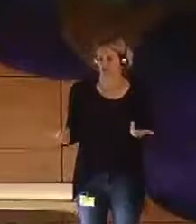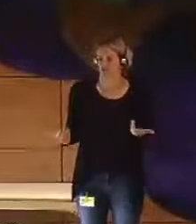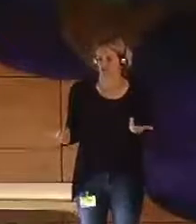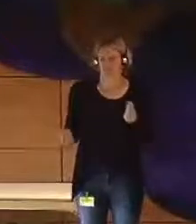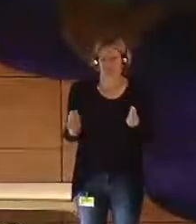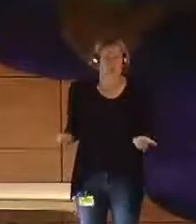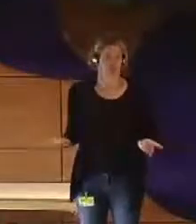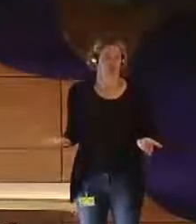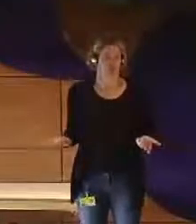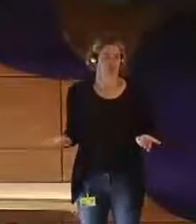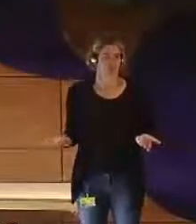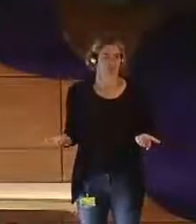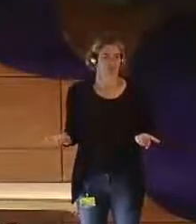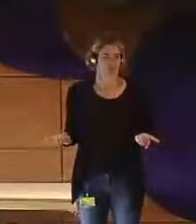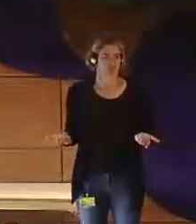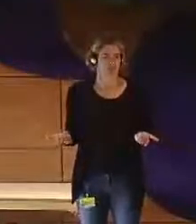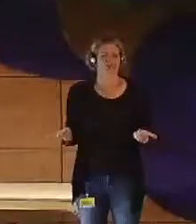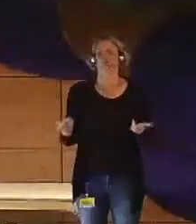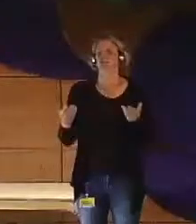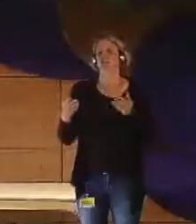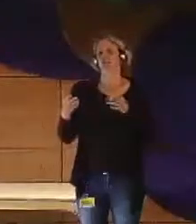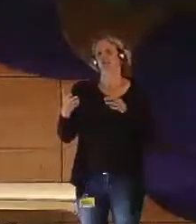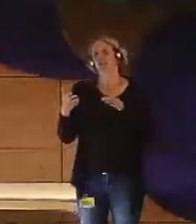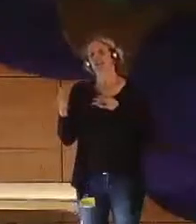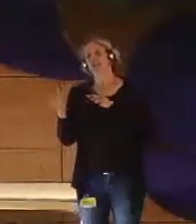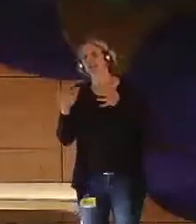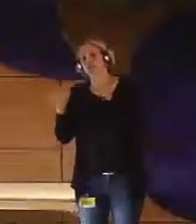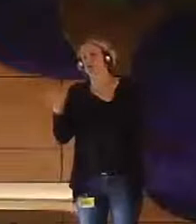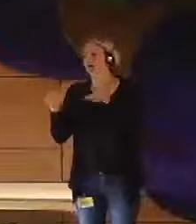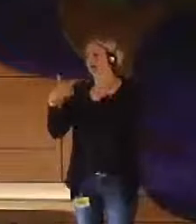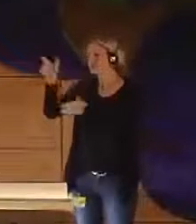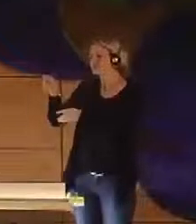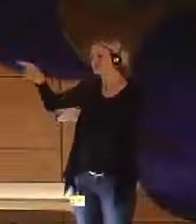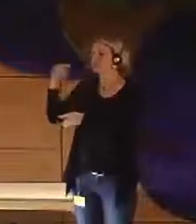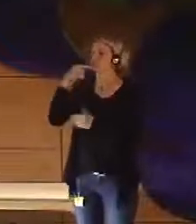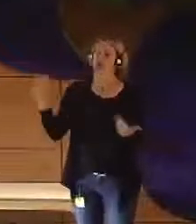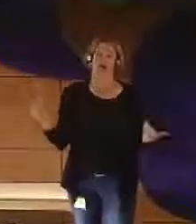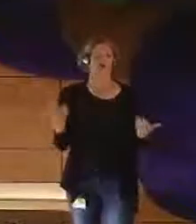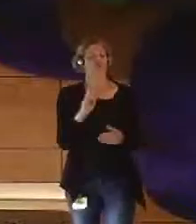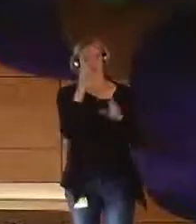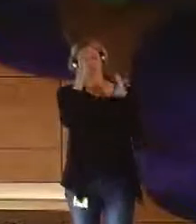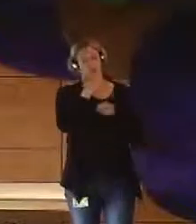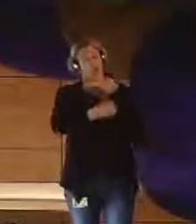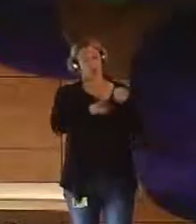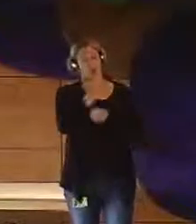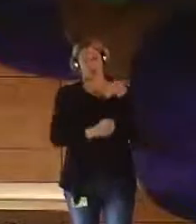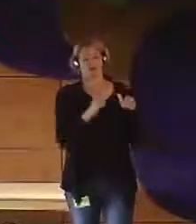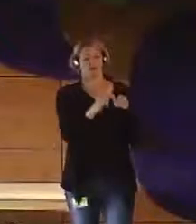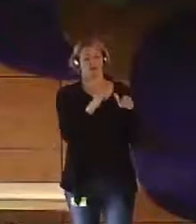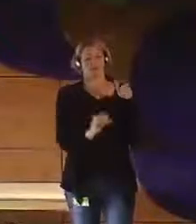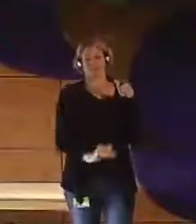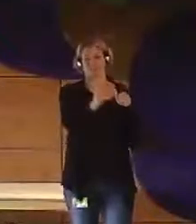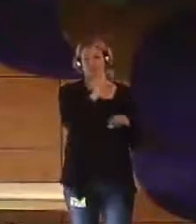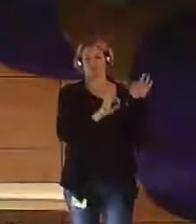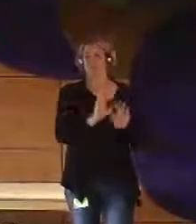people who say, oh, every child with CHARGE syndrome has growth hormone deficiency. They don't. We also know, because Connie's just done a big study, and